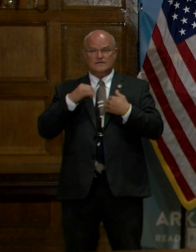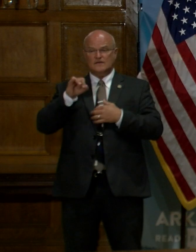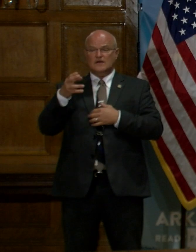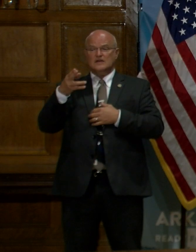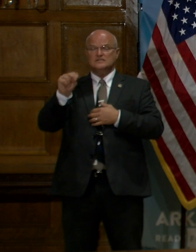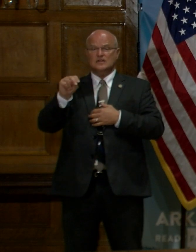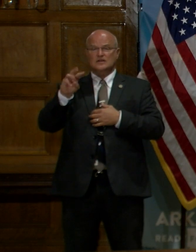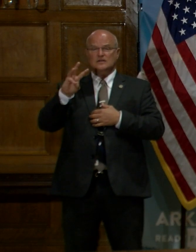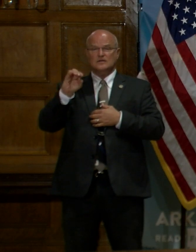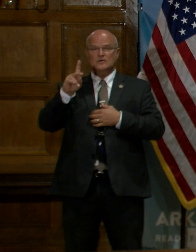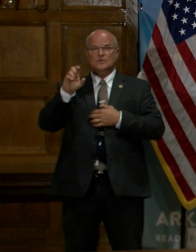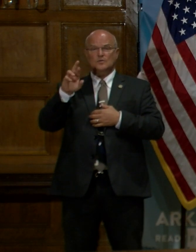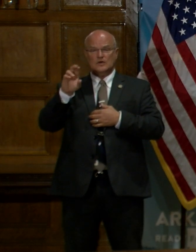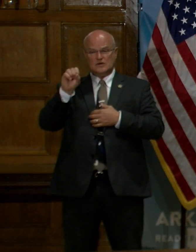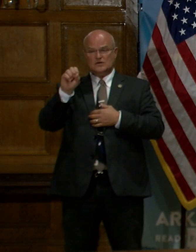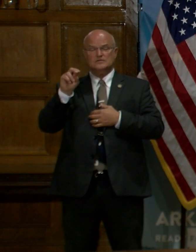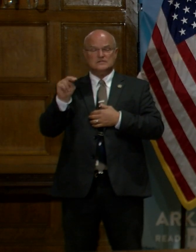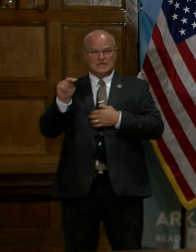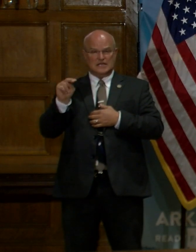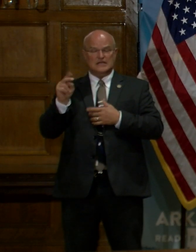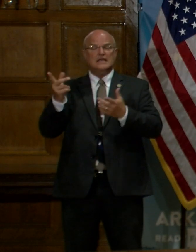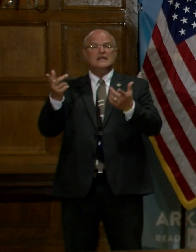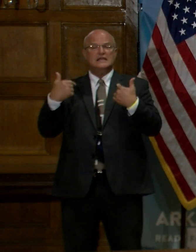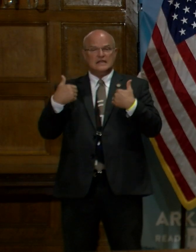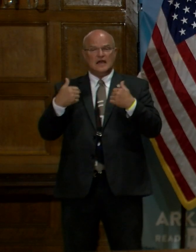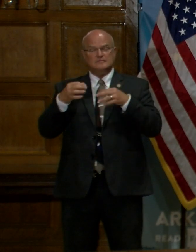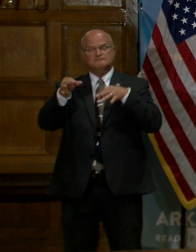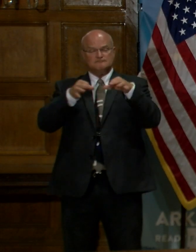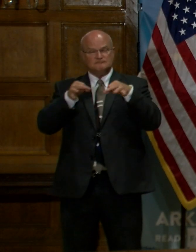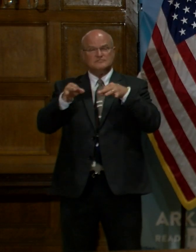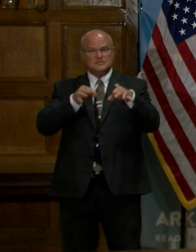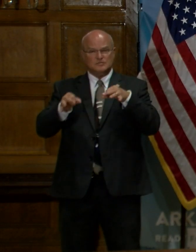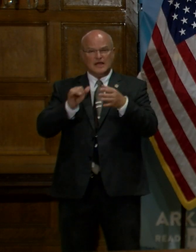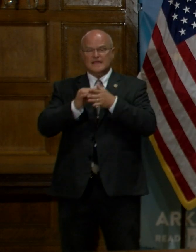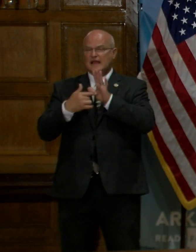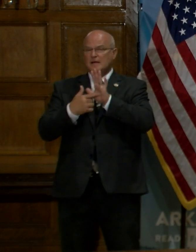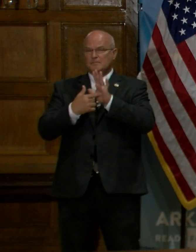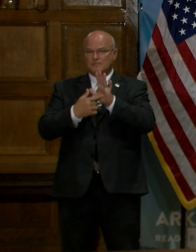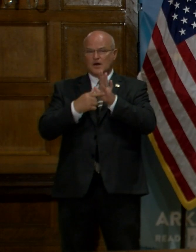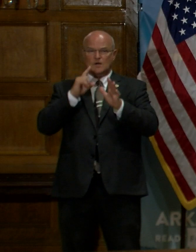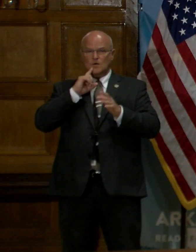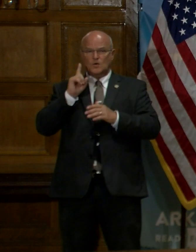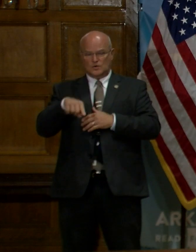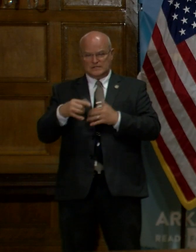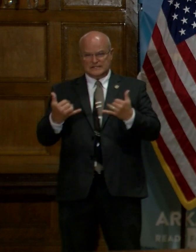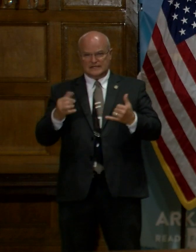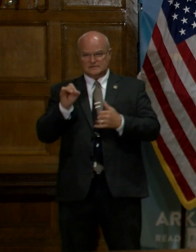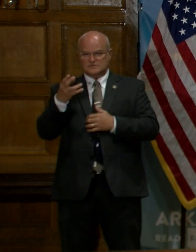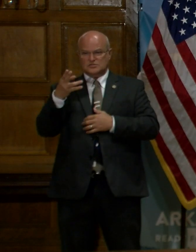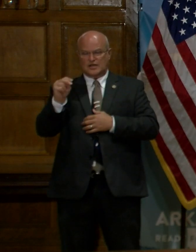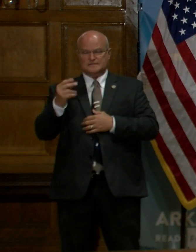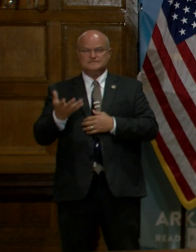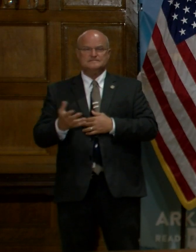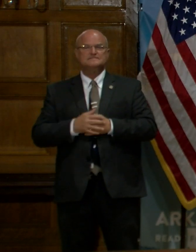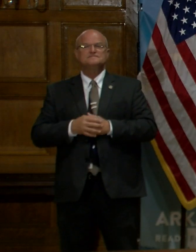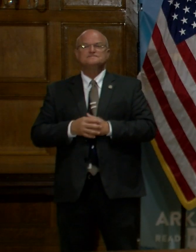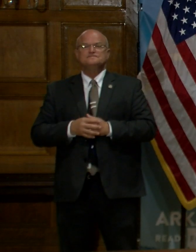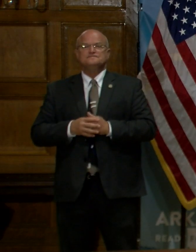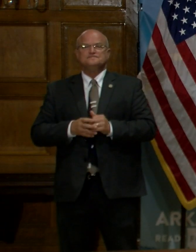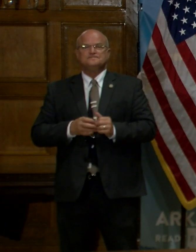John Wilkerson, General Counsel for the Municipal League, to come and explain that model ordinance. John?